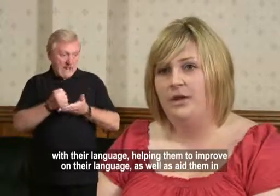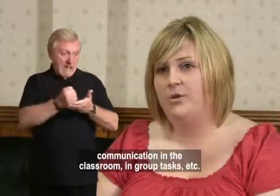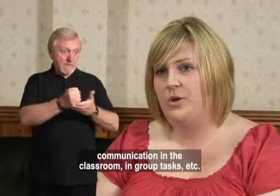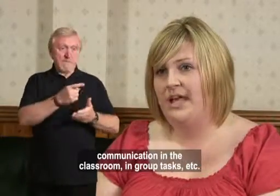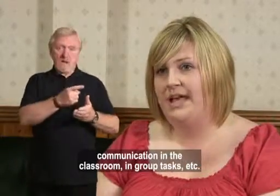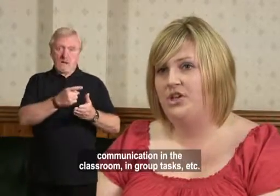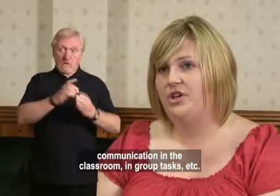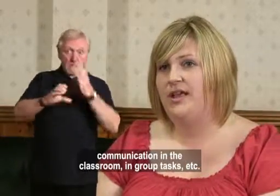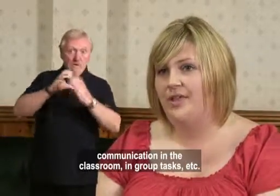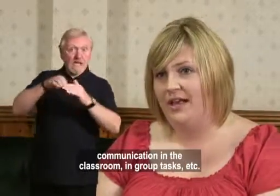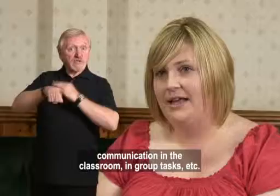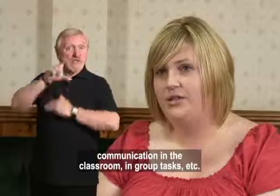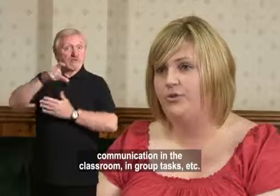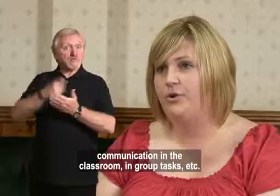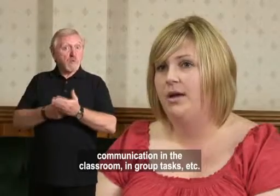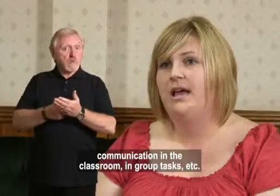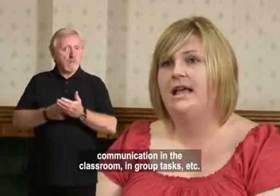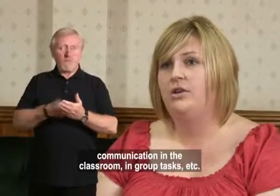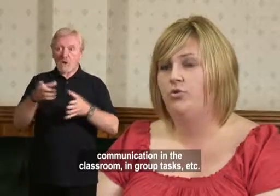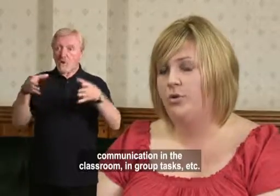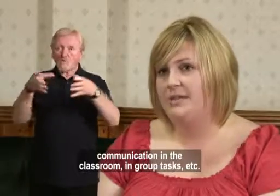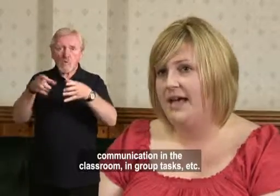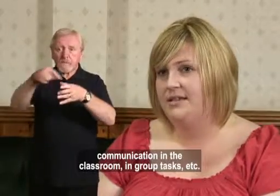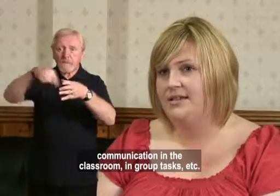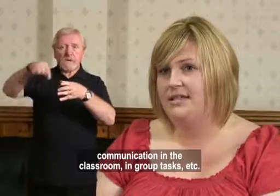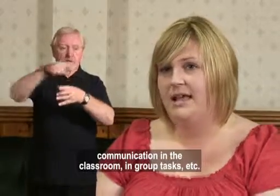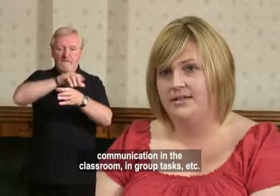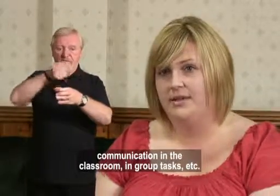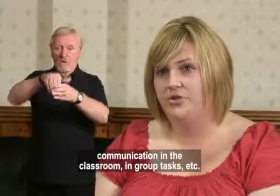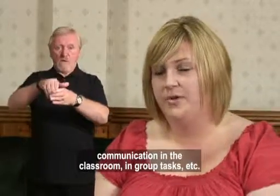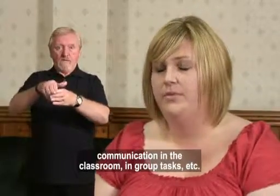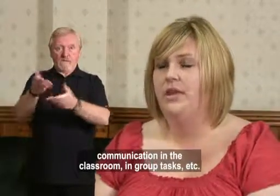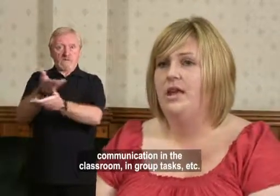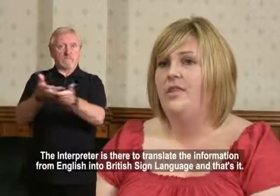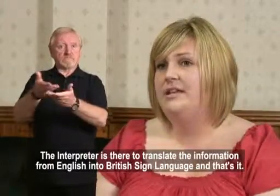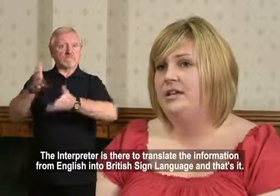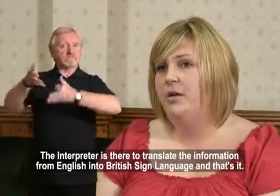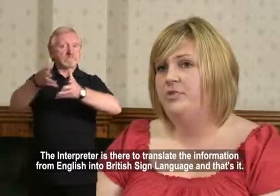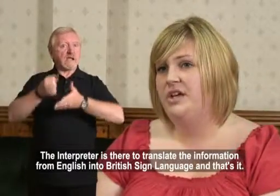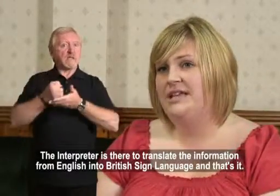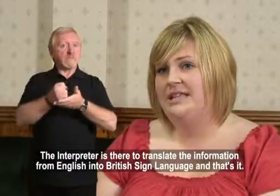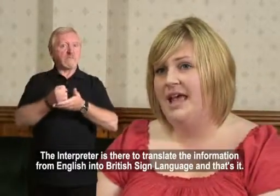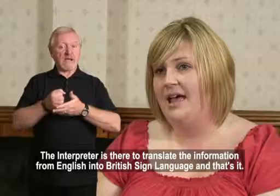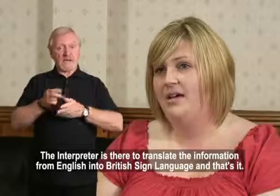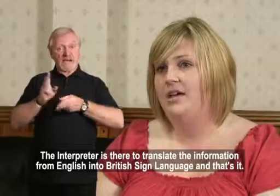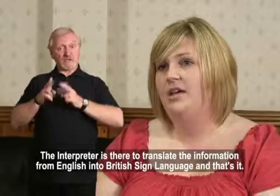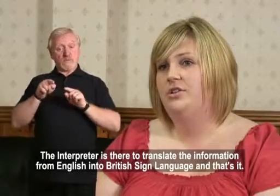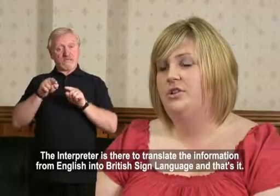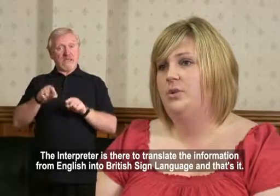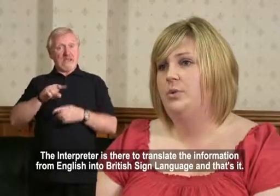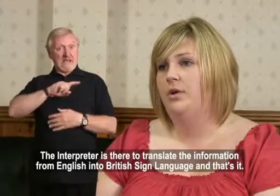aid them in communication in the classroom, in group tasks, etc. The interpreter is